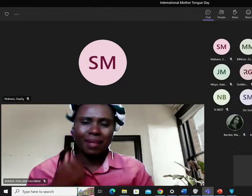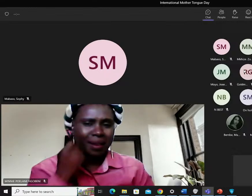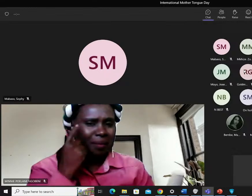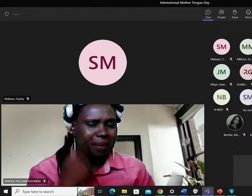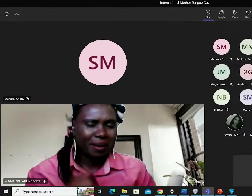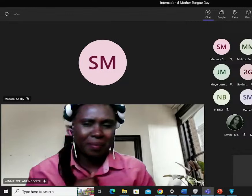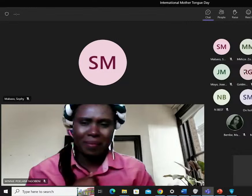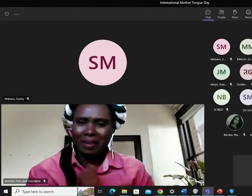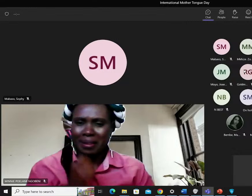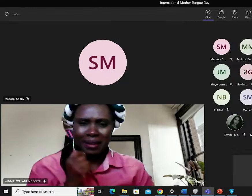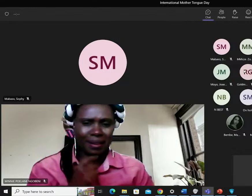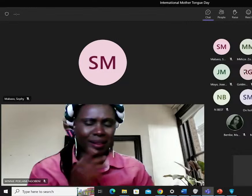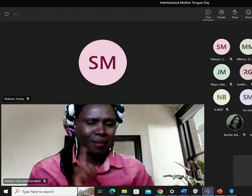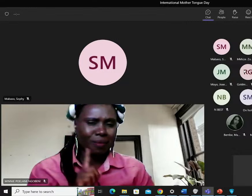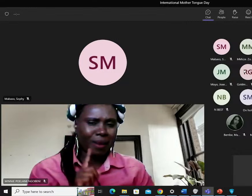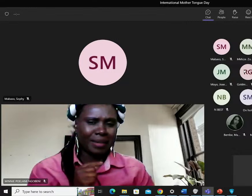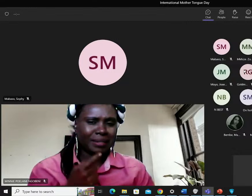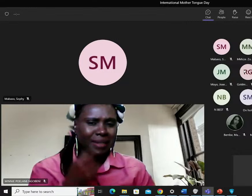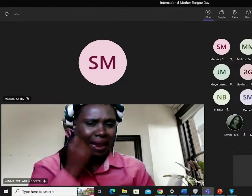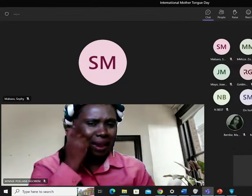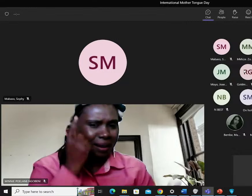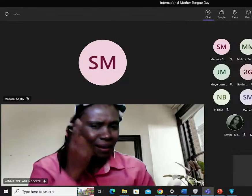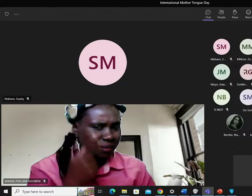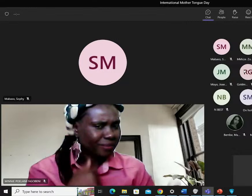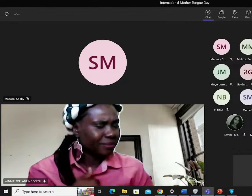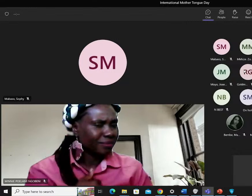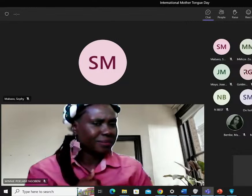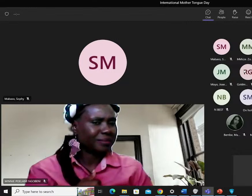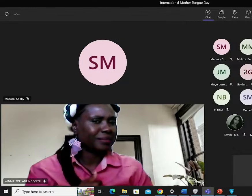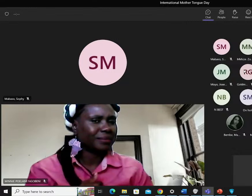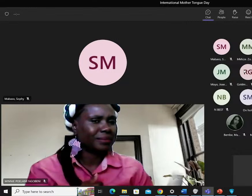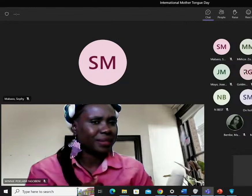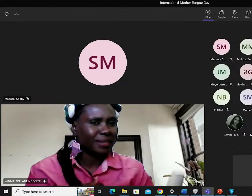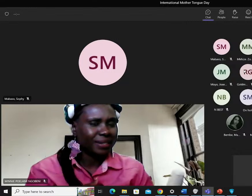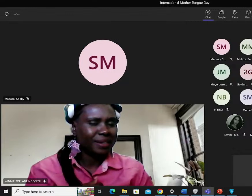Into le ndilibalayo balulekileyo.